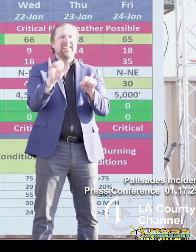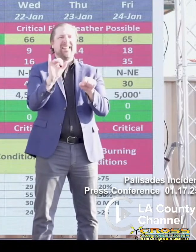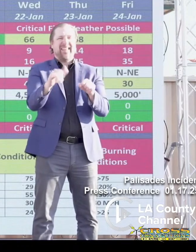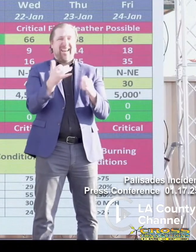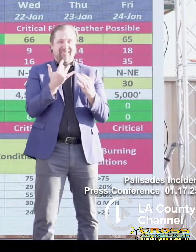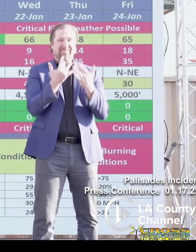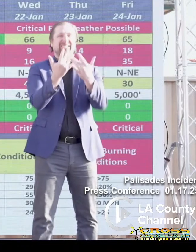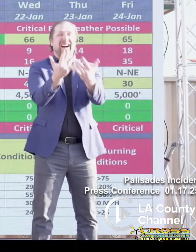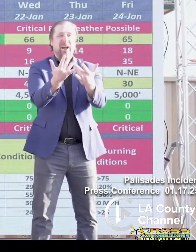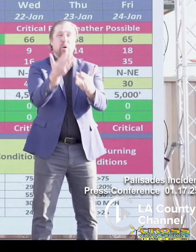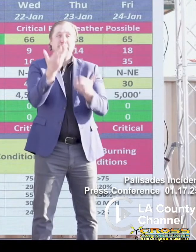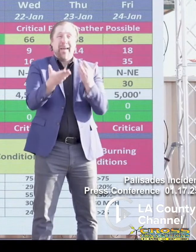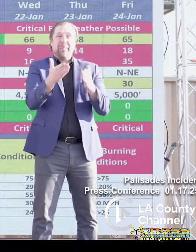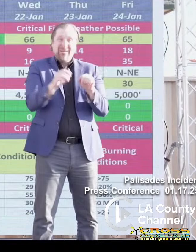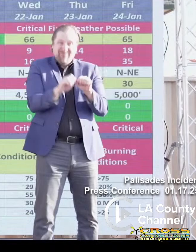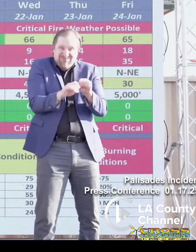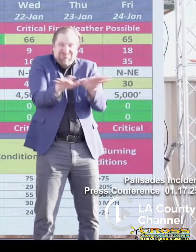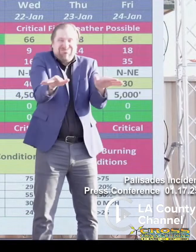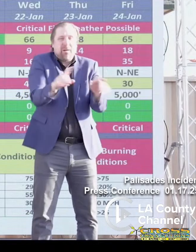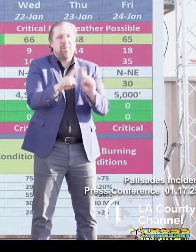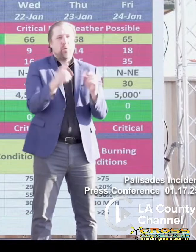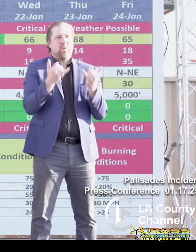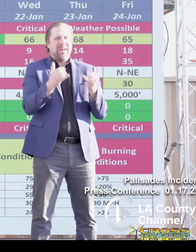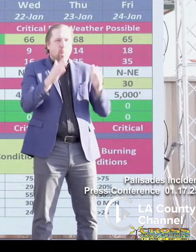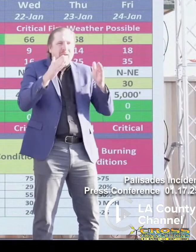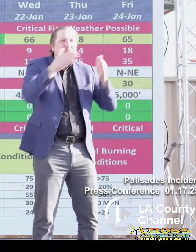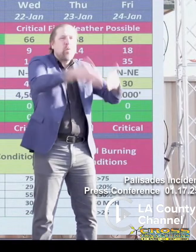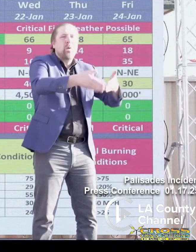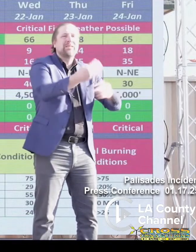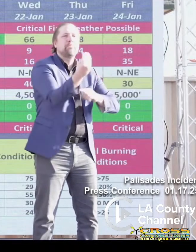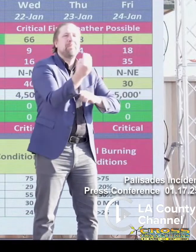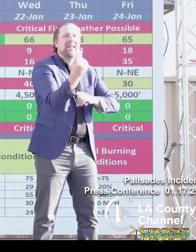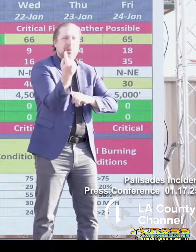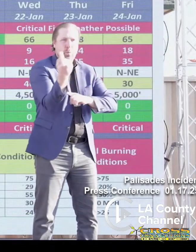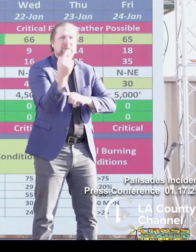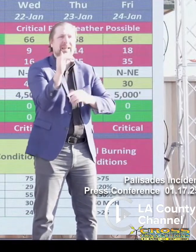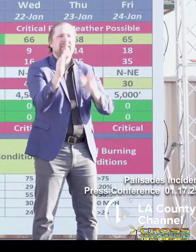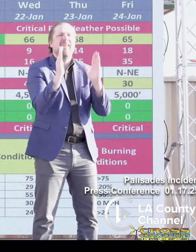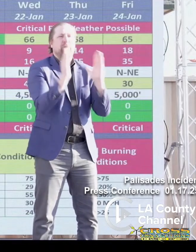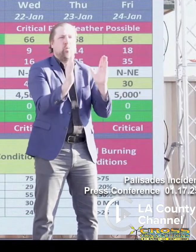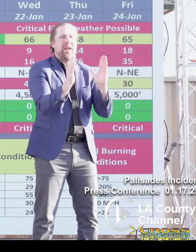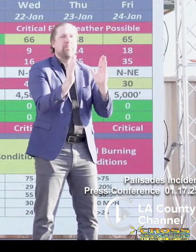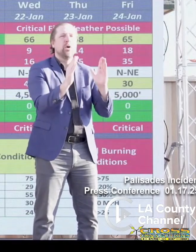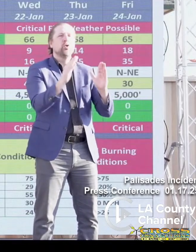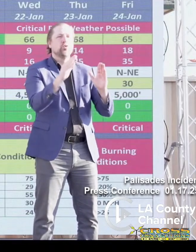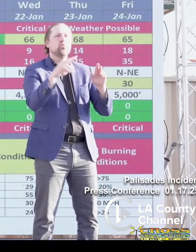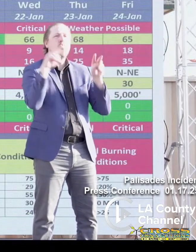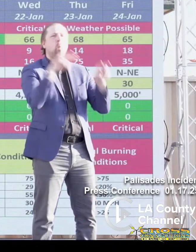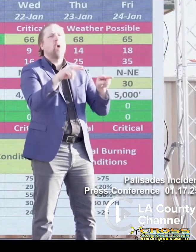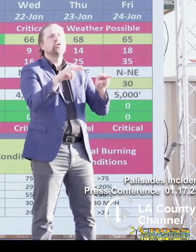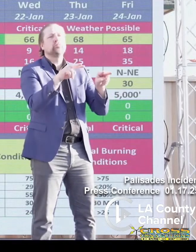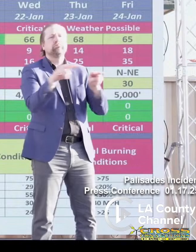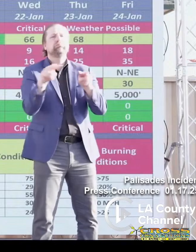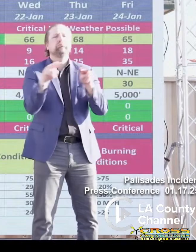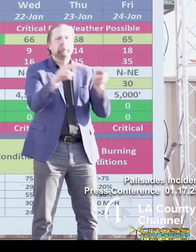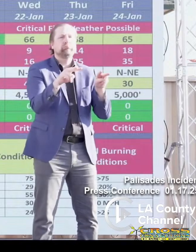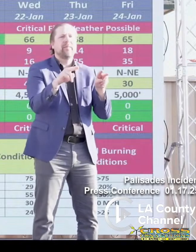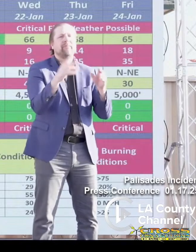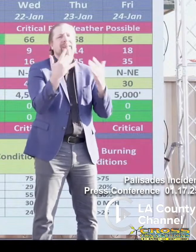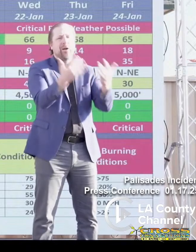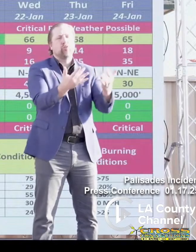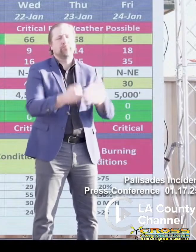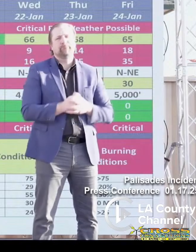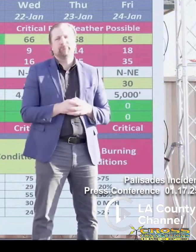weather conditions may continue across the area. But right now, we're just focusing on the Monday and Tuesday time frame with that fire weather watch.